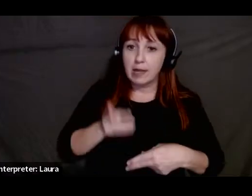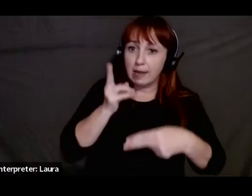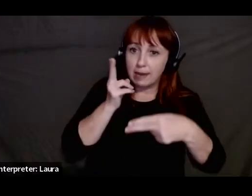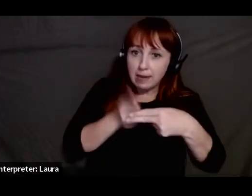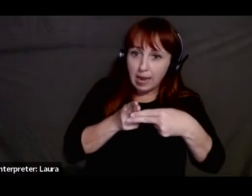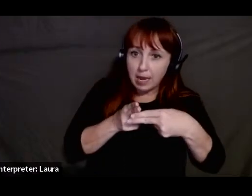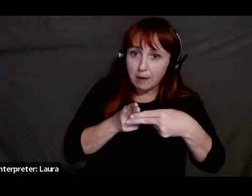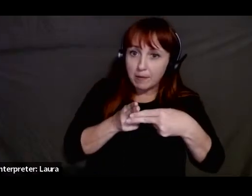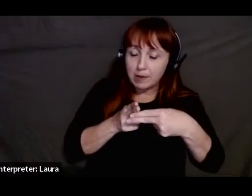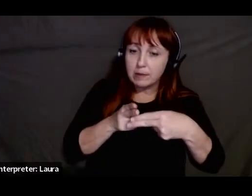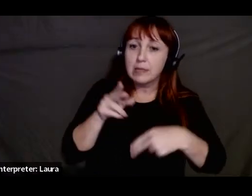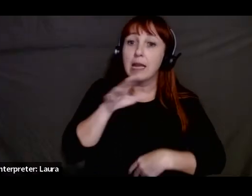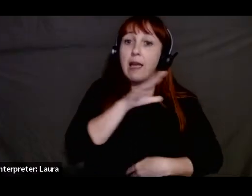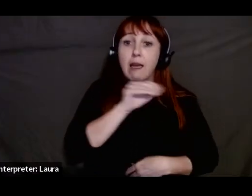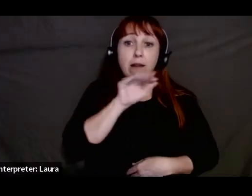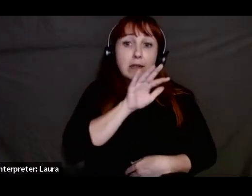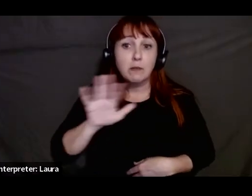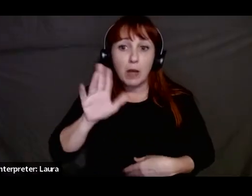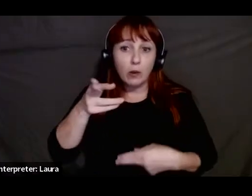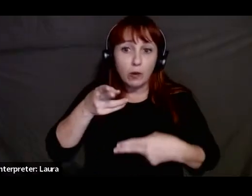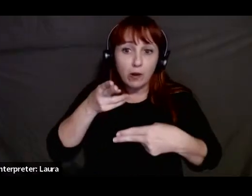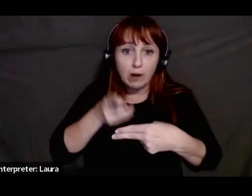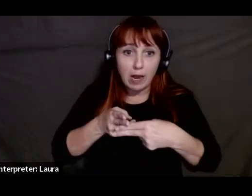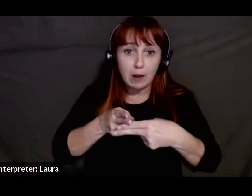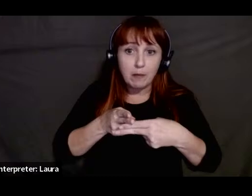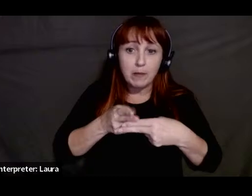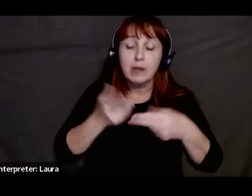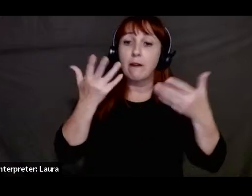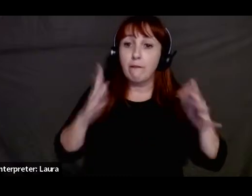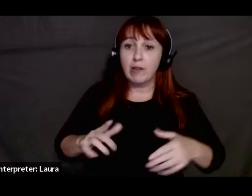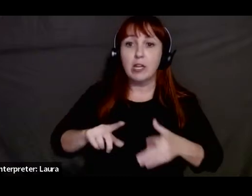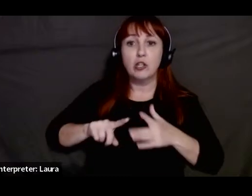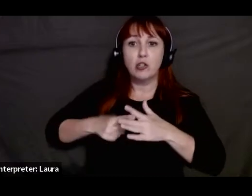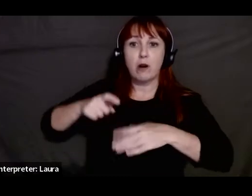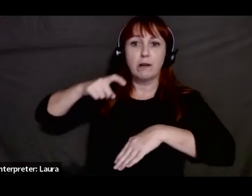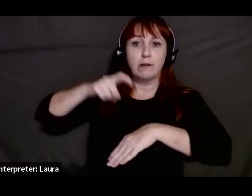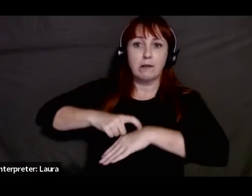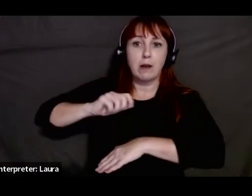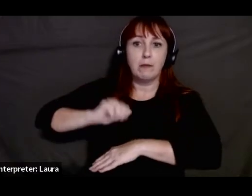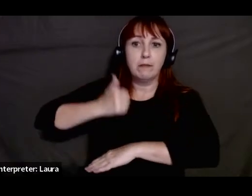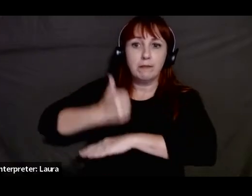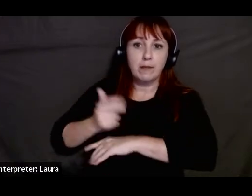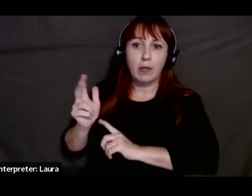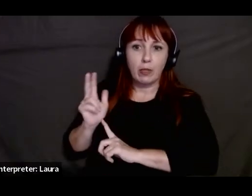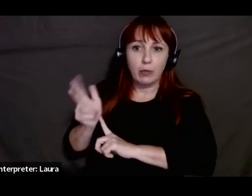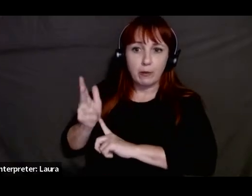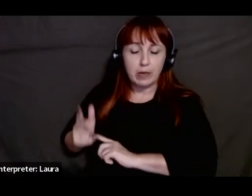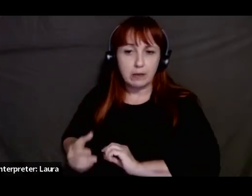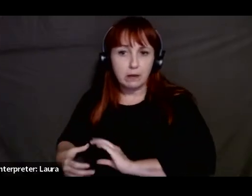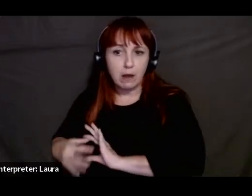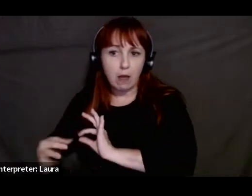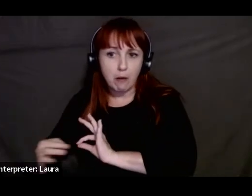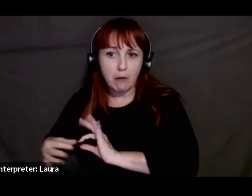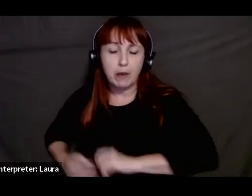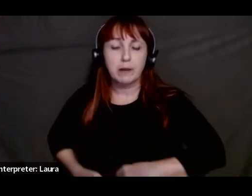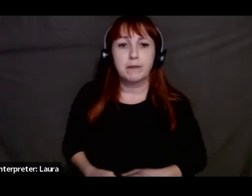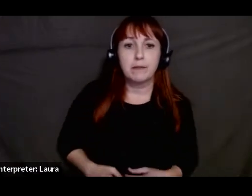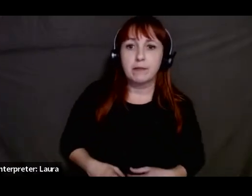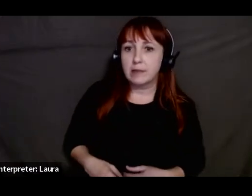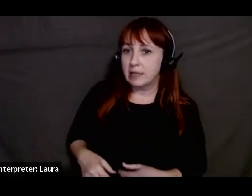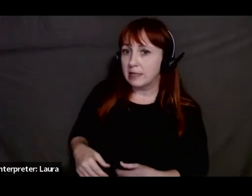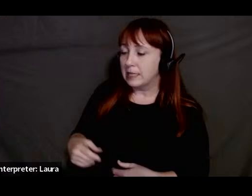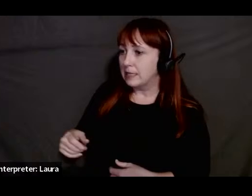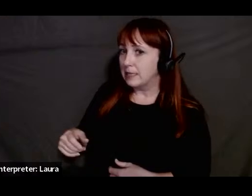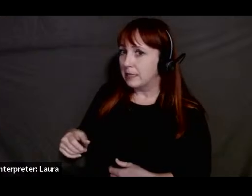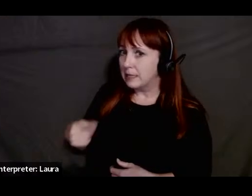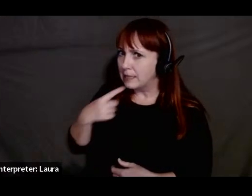your name, and then once you've done that, I'll start the 3 minutes. State your name. State your name. What did I